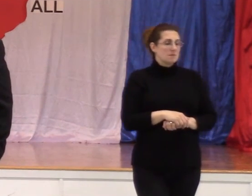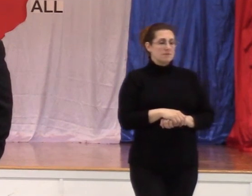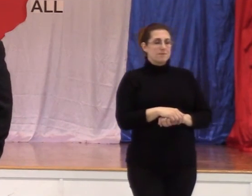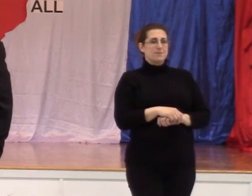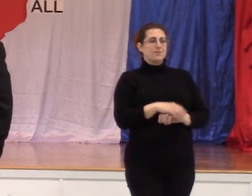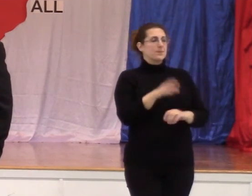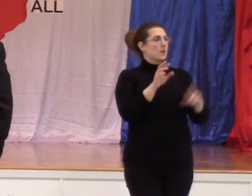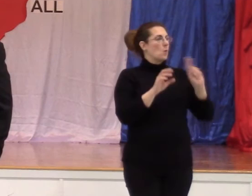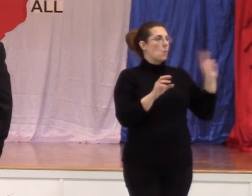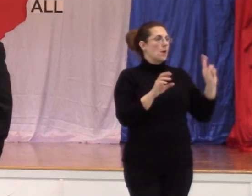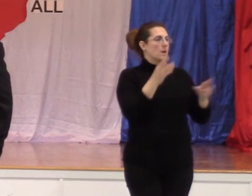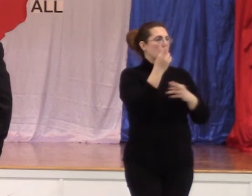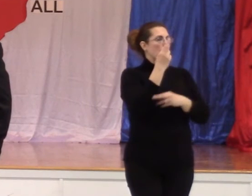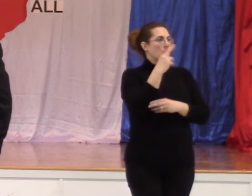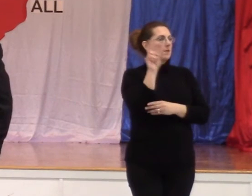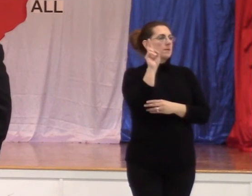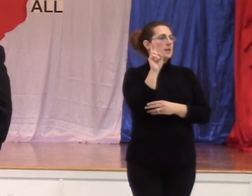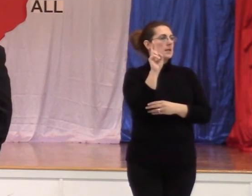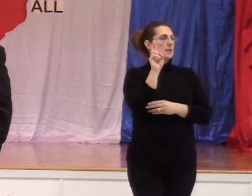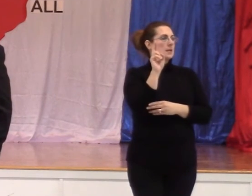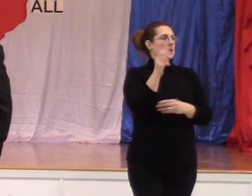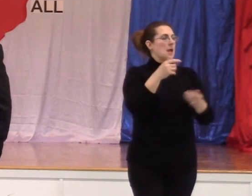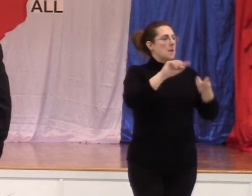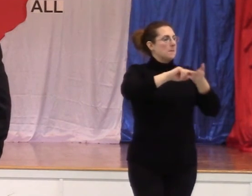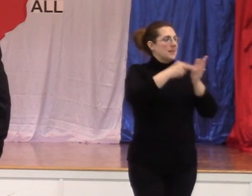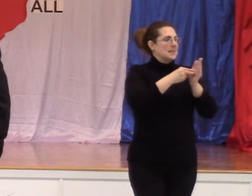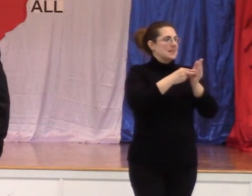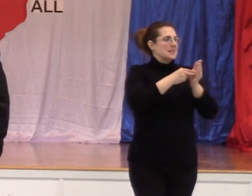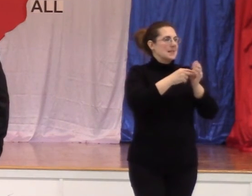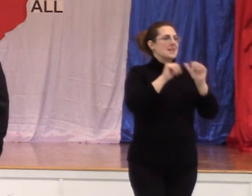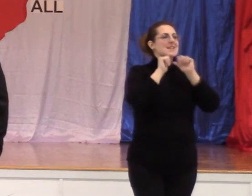So radical Reformation was about denying the means of grace,